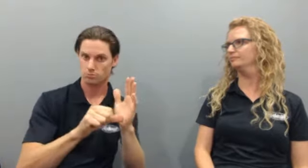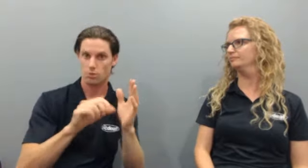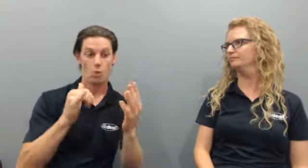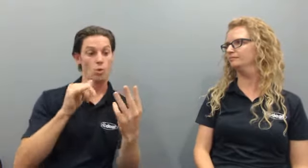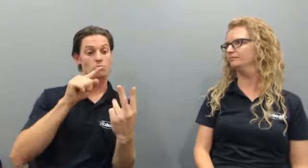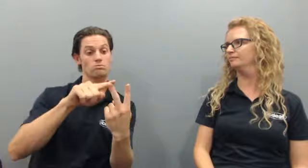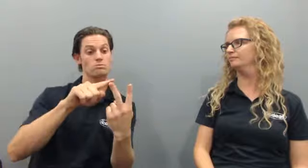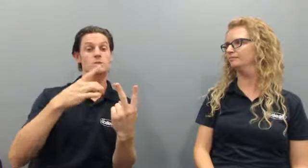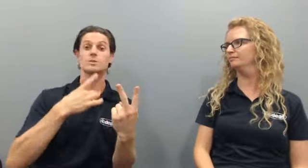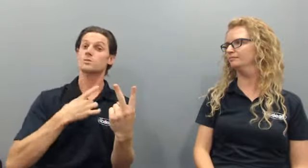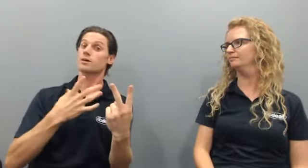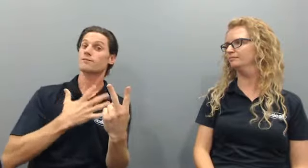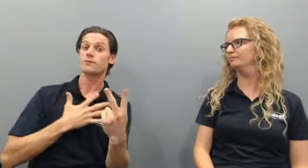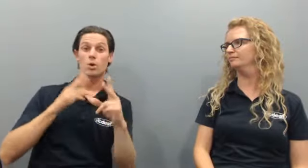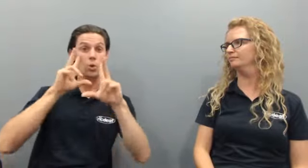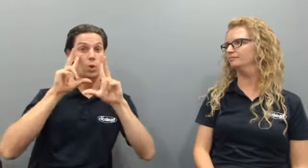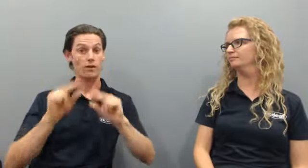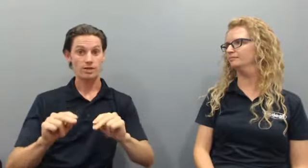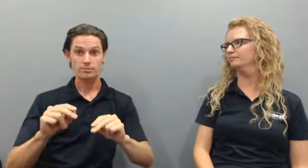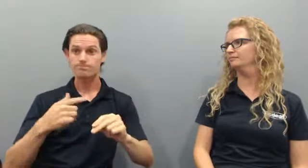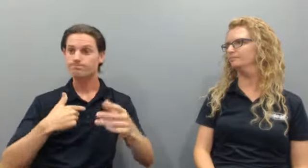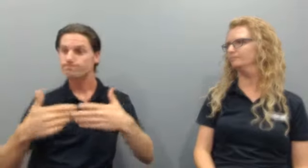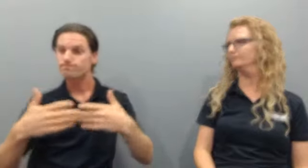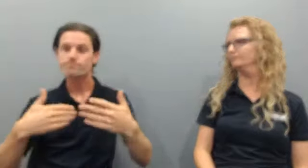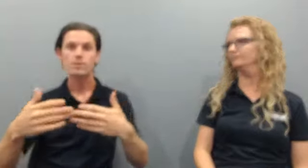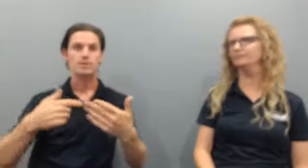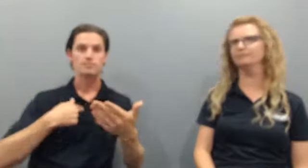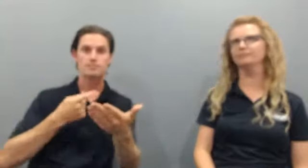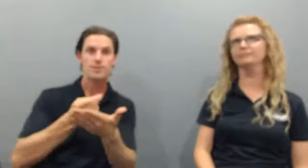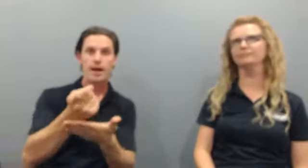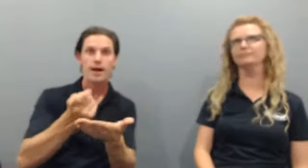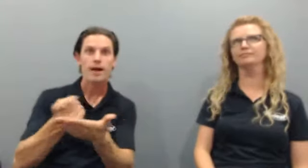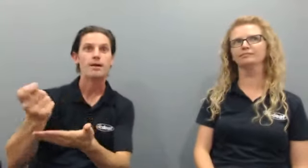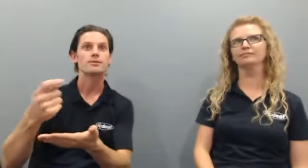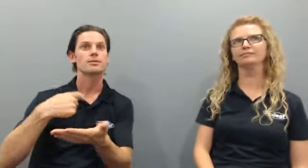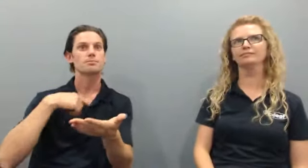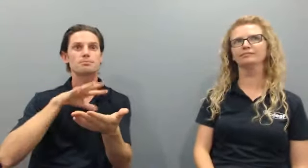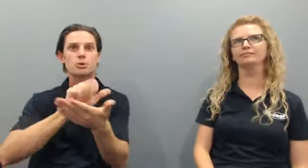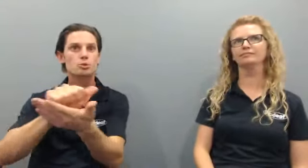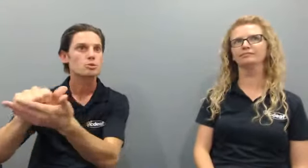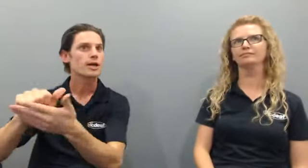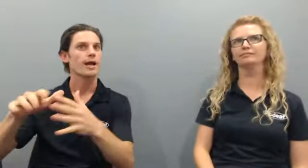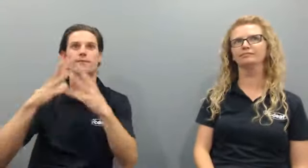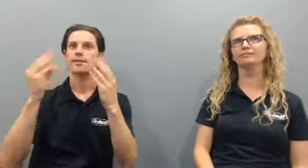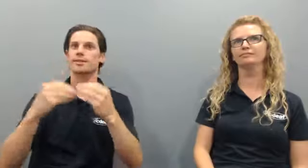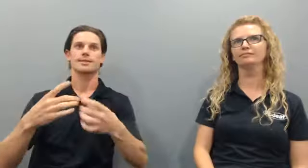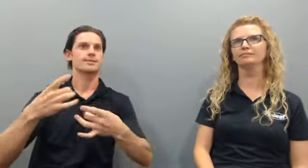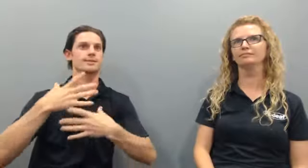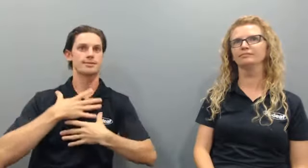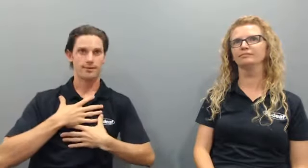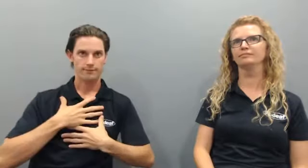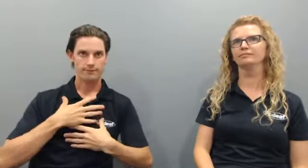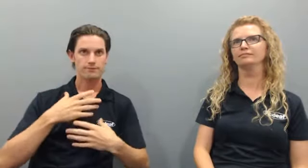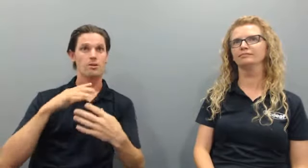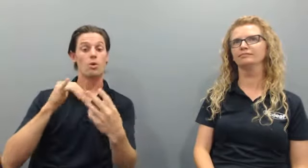after your money. You may do it yourself. You may self-manage your funds and you pay invoices and you organise everything